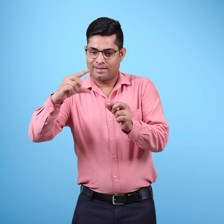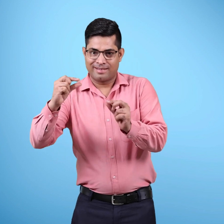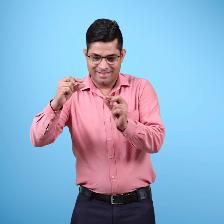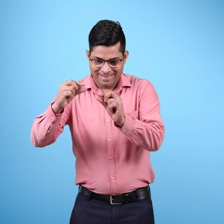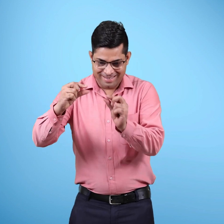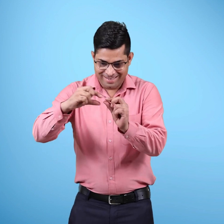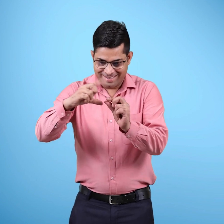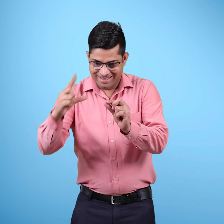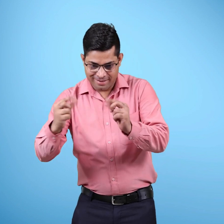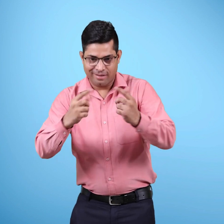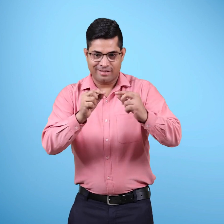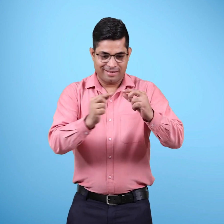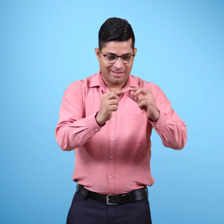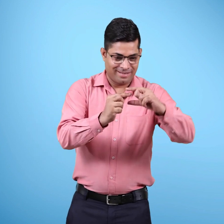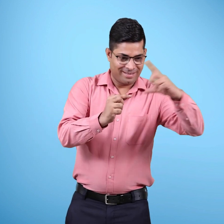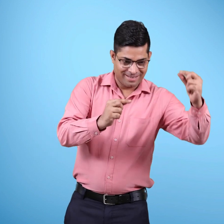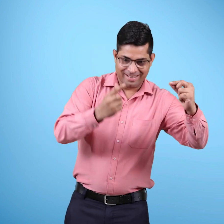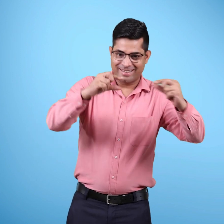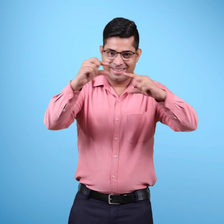these parts of the leaves in plants around you?